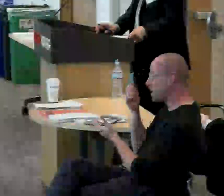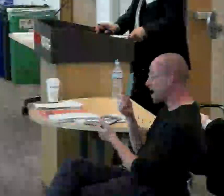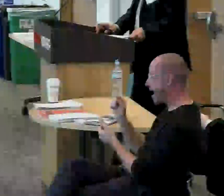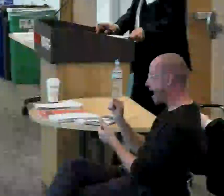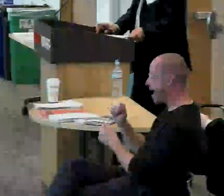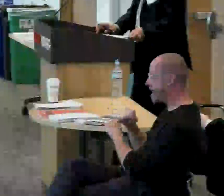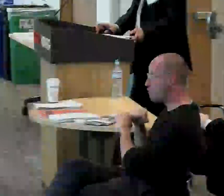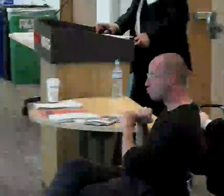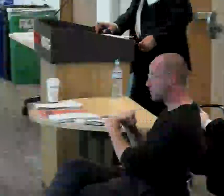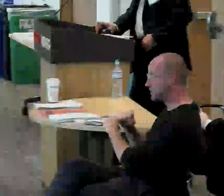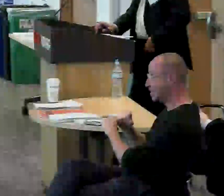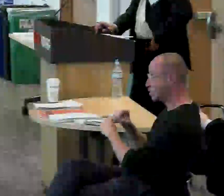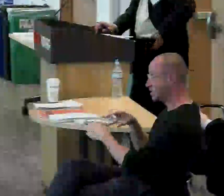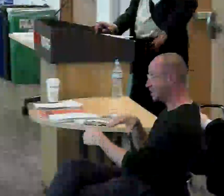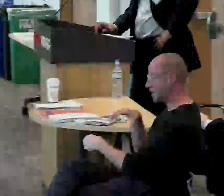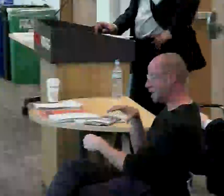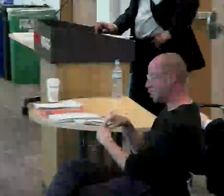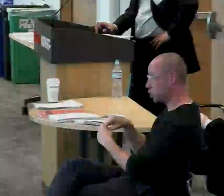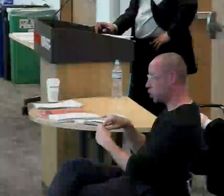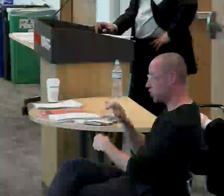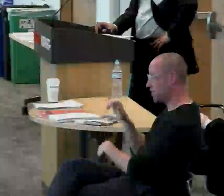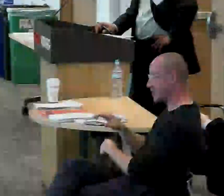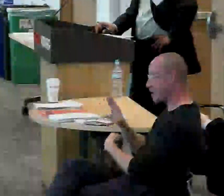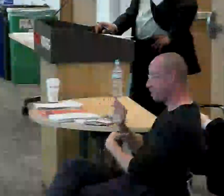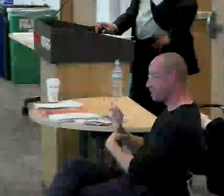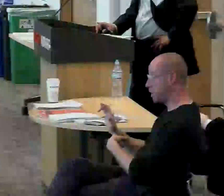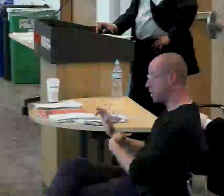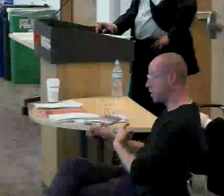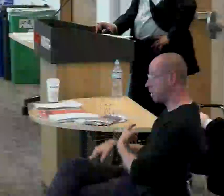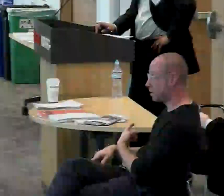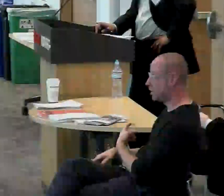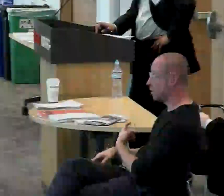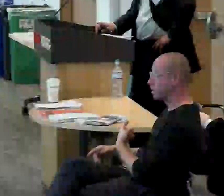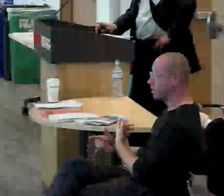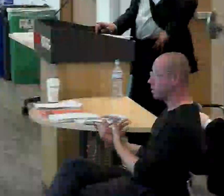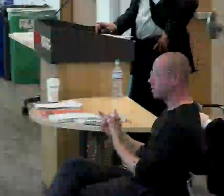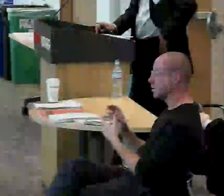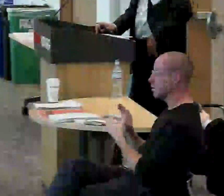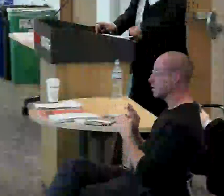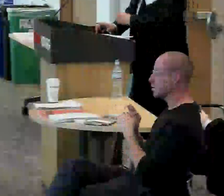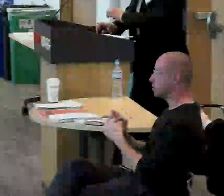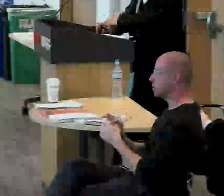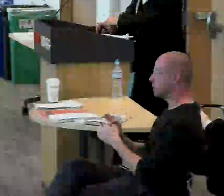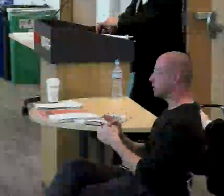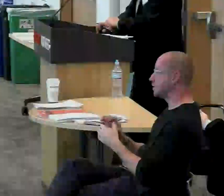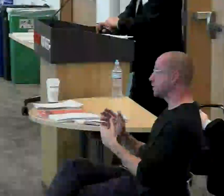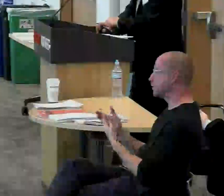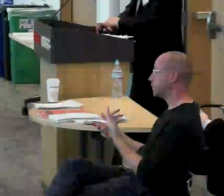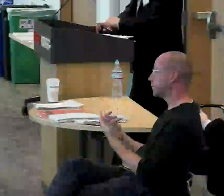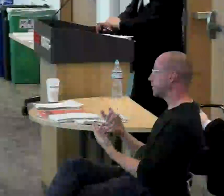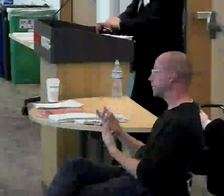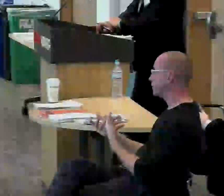built into this kind of bill in terms of,